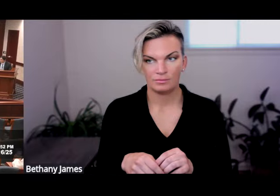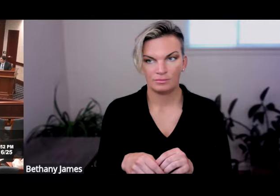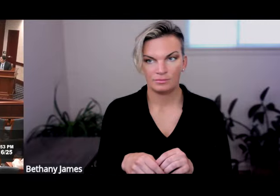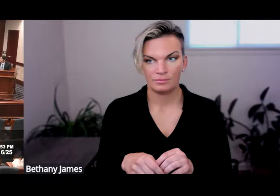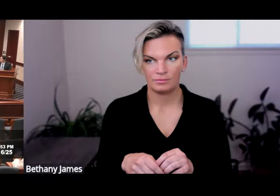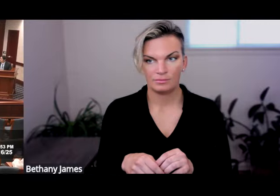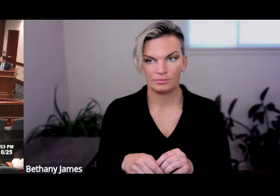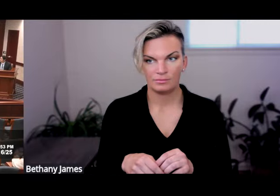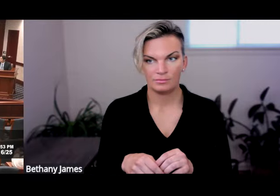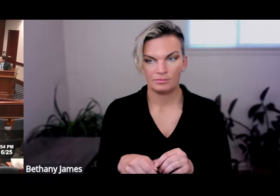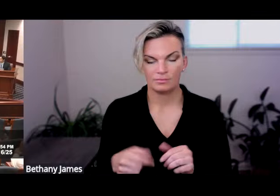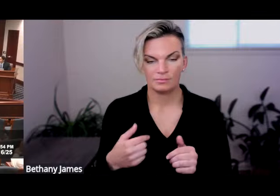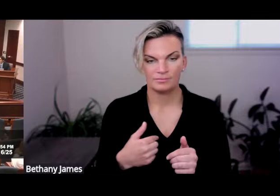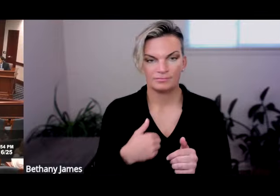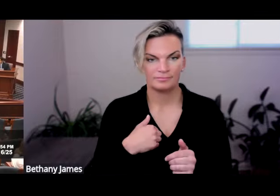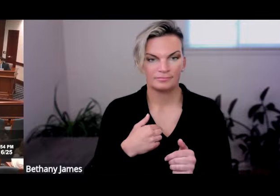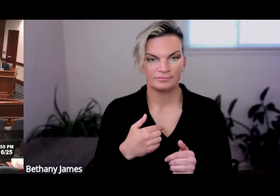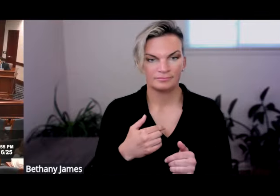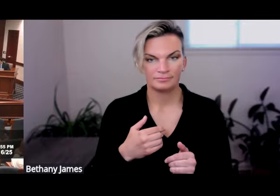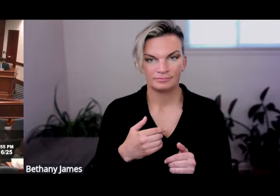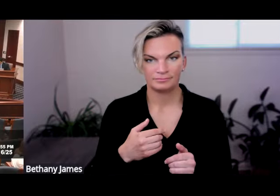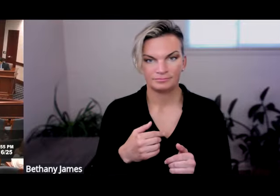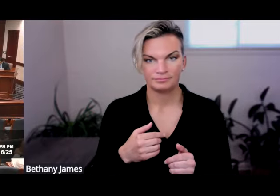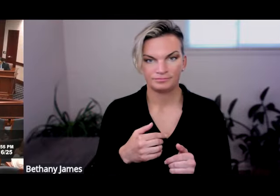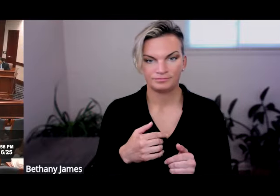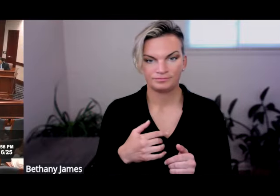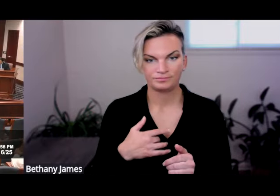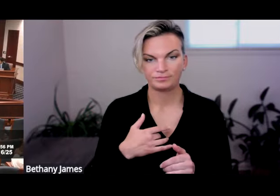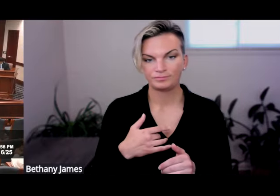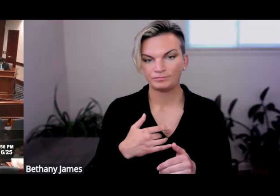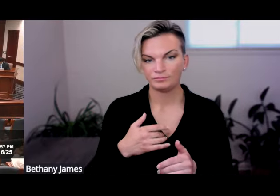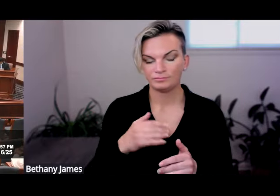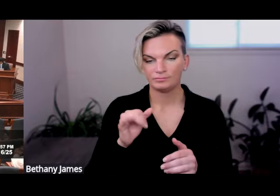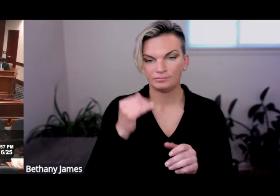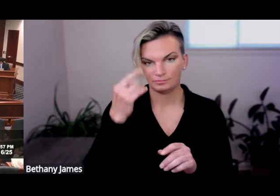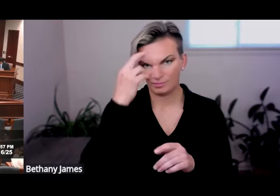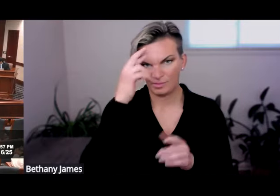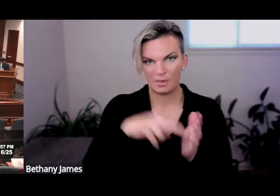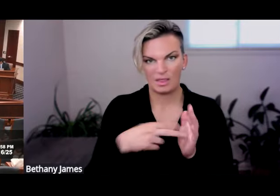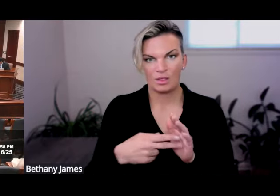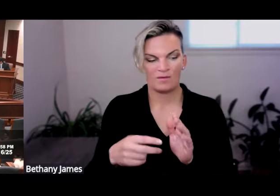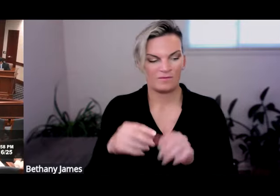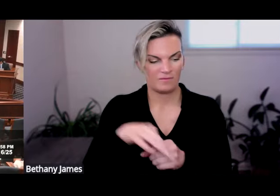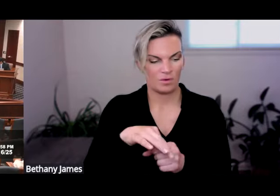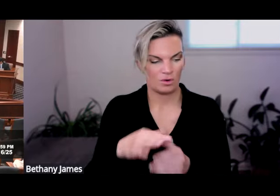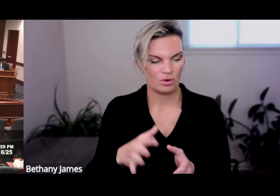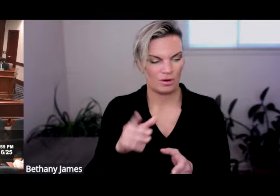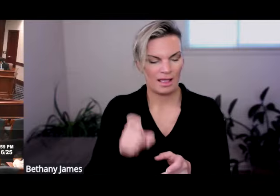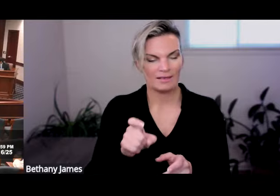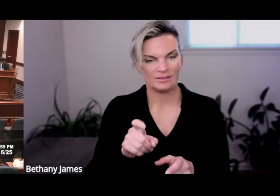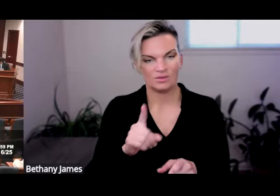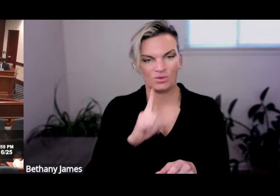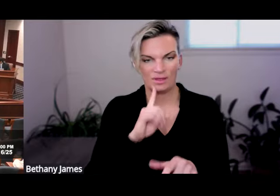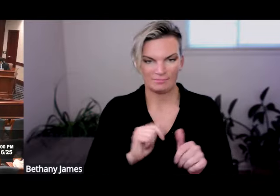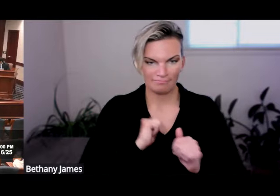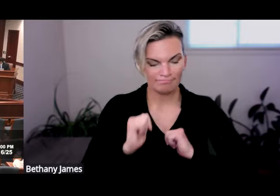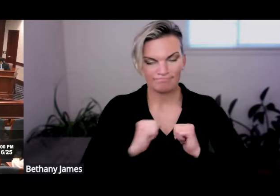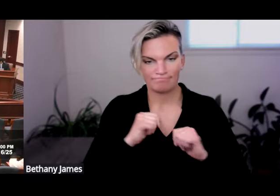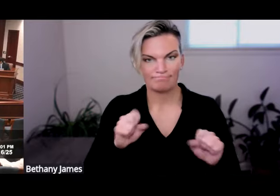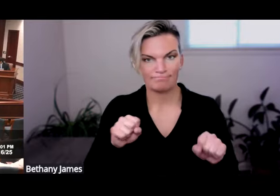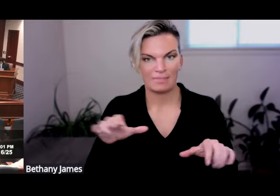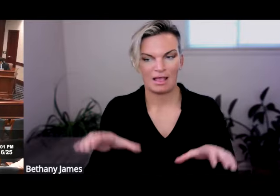I think the idea, the reason I use showing was to represent that the voter has to take some action. So